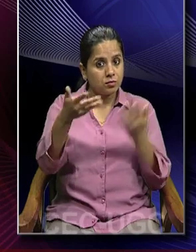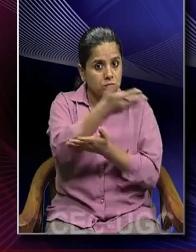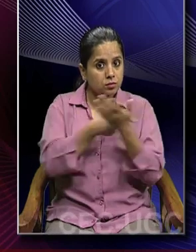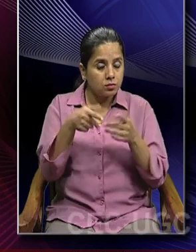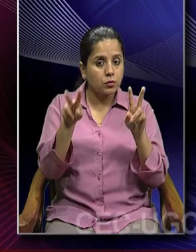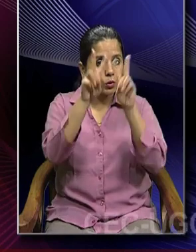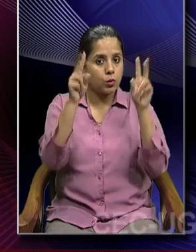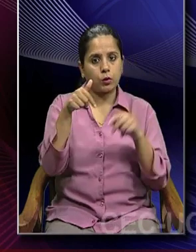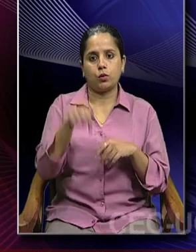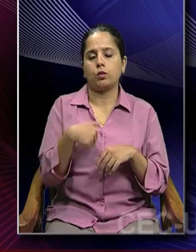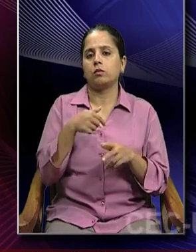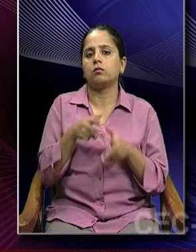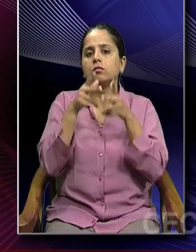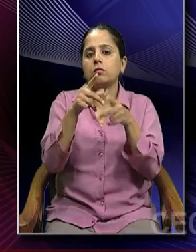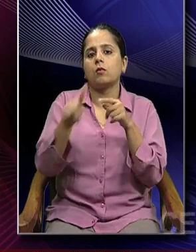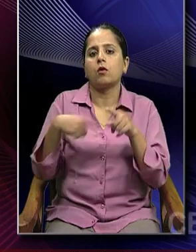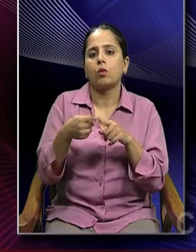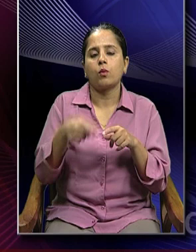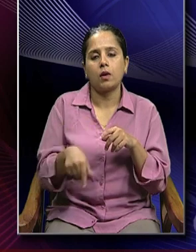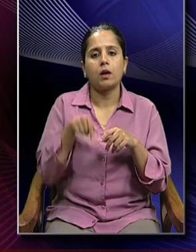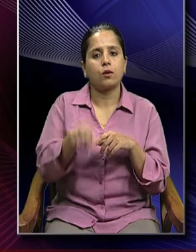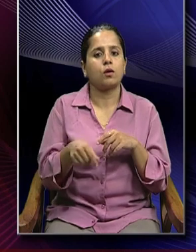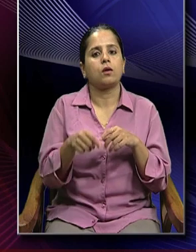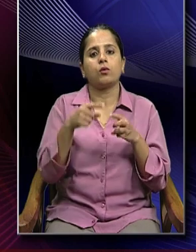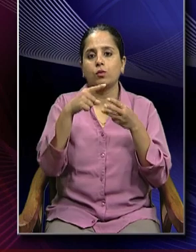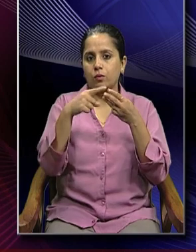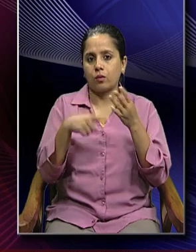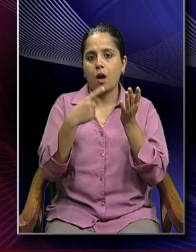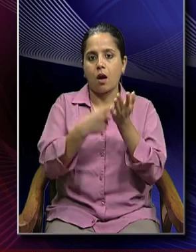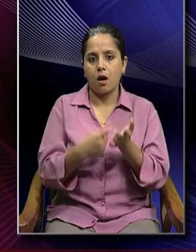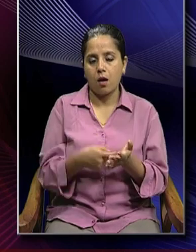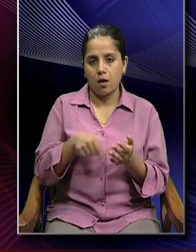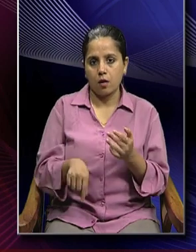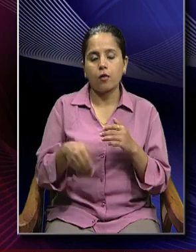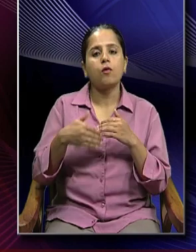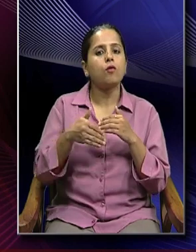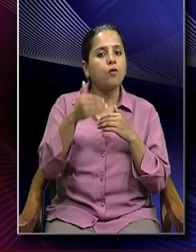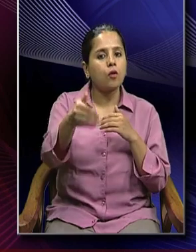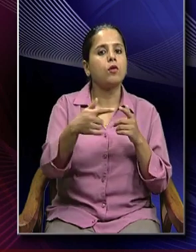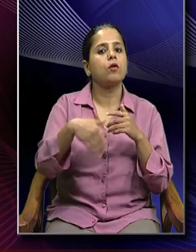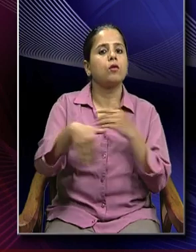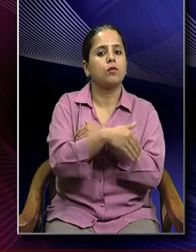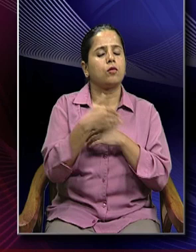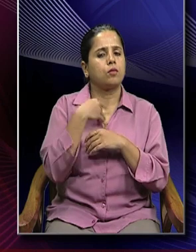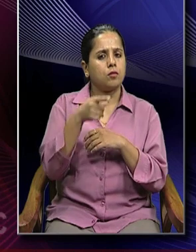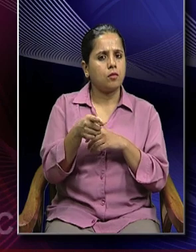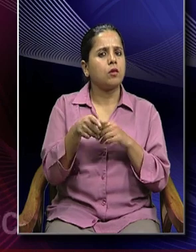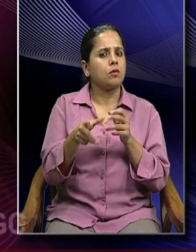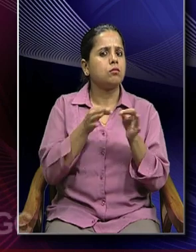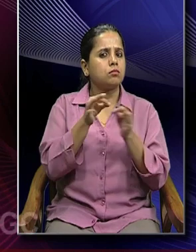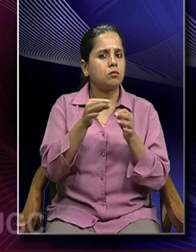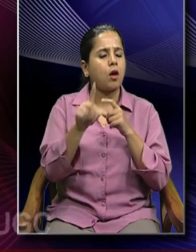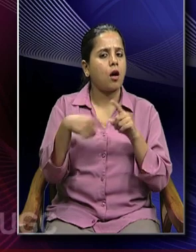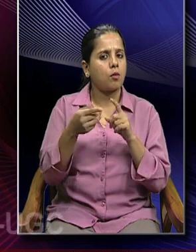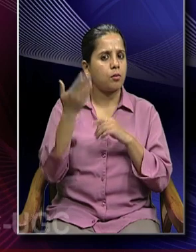topic, today I will be telling you about the 3R framework of forward engineering. I have briefly told you in the previous lecture